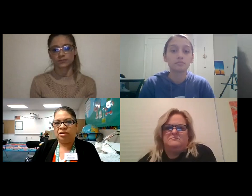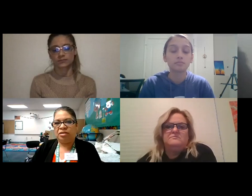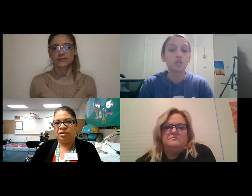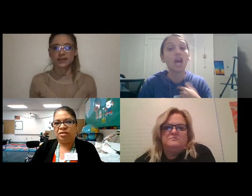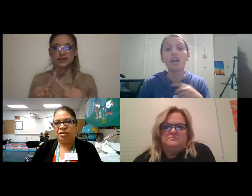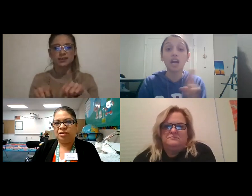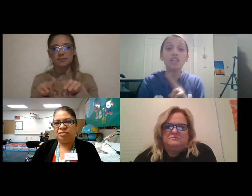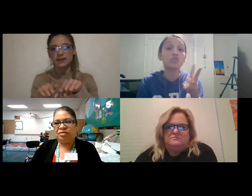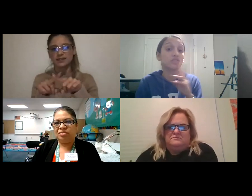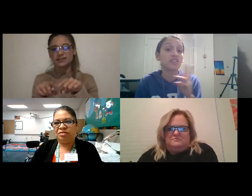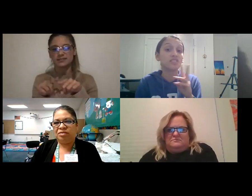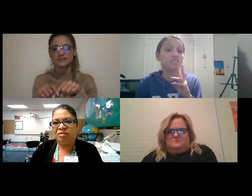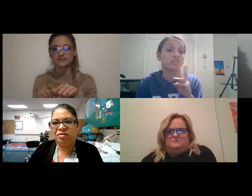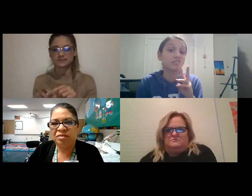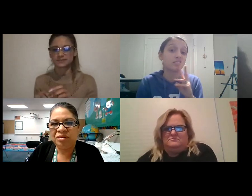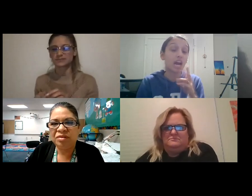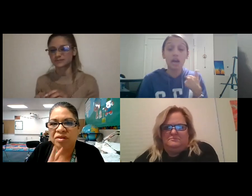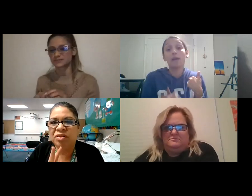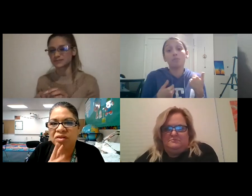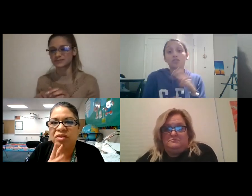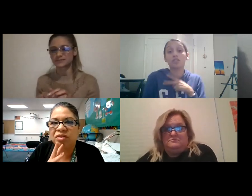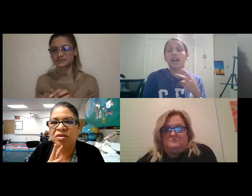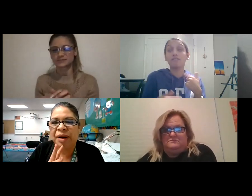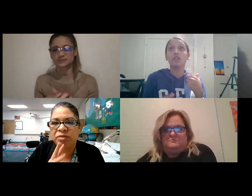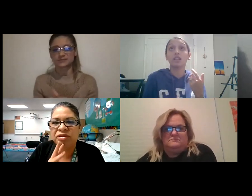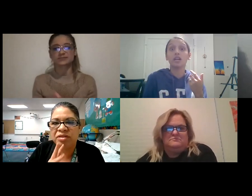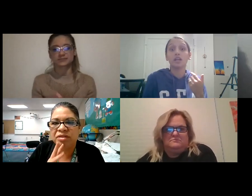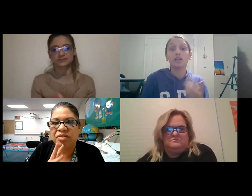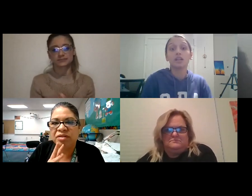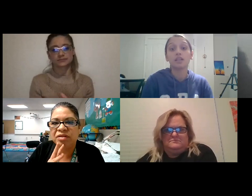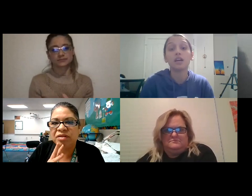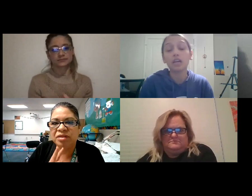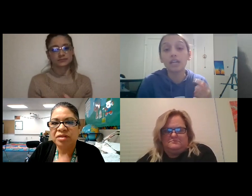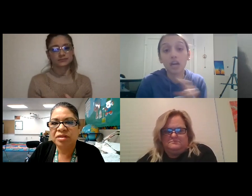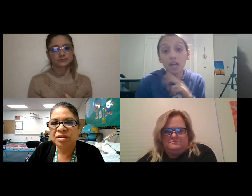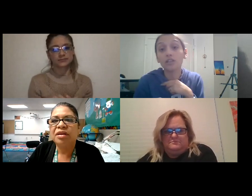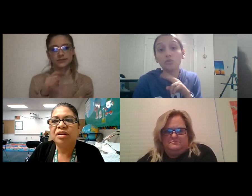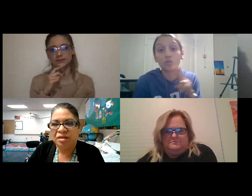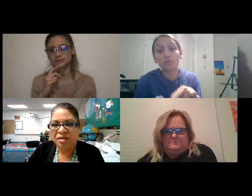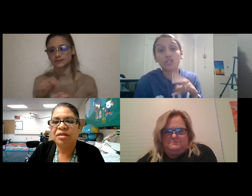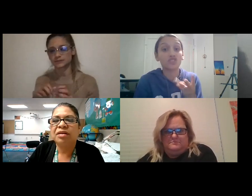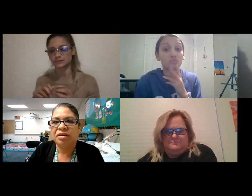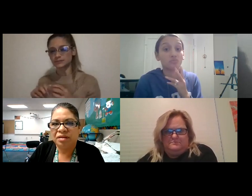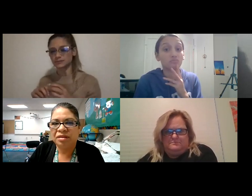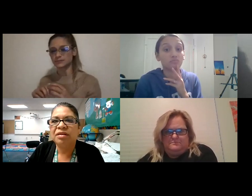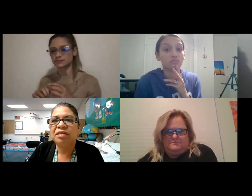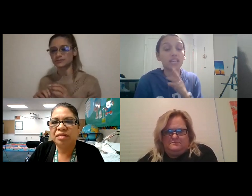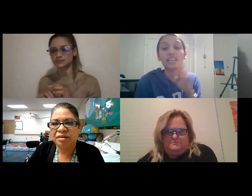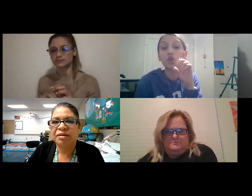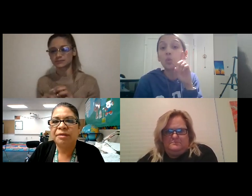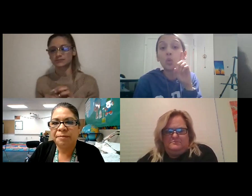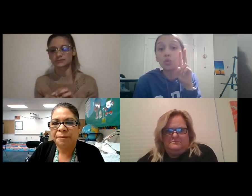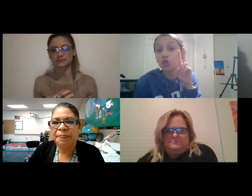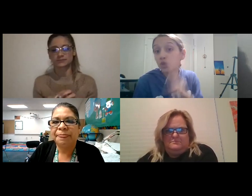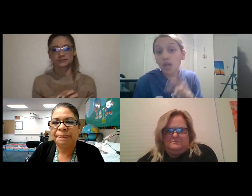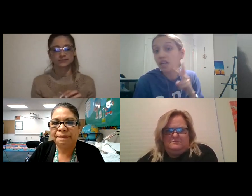water? No, I'd use this. I personally, I feel like, Bounce. yeah, I normally just like